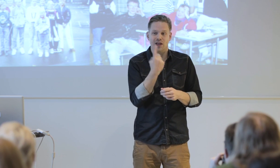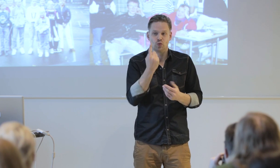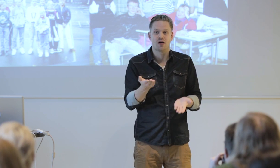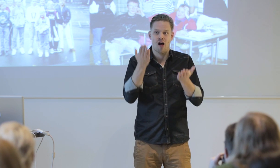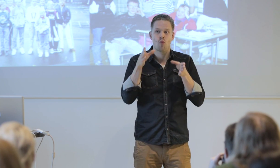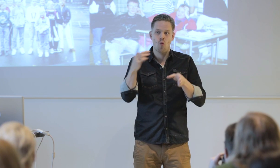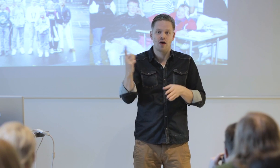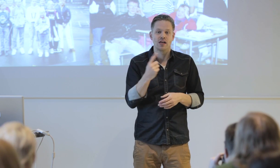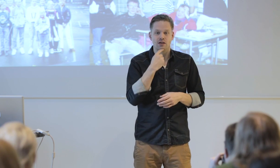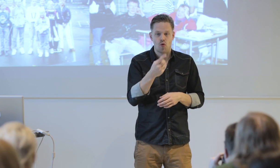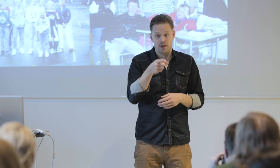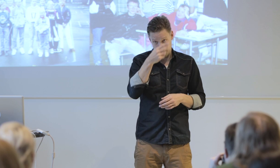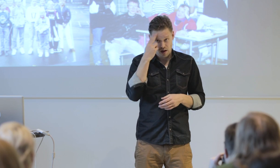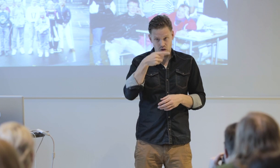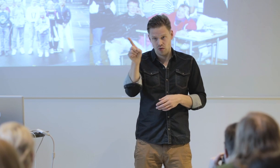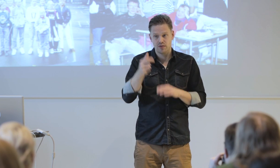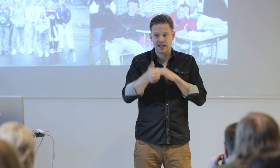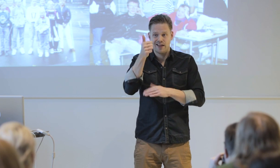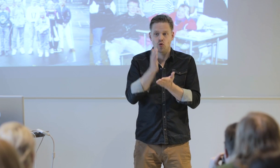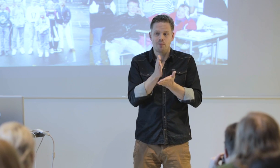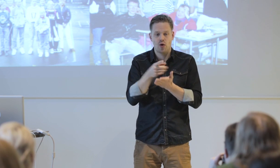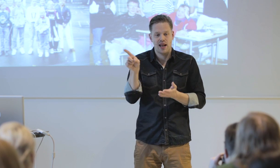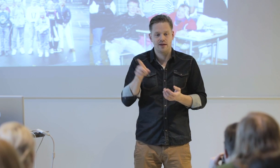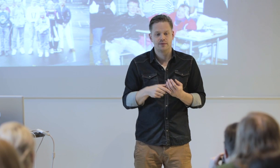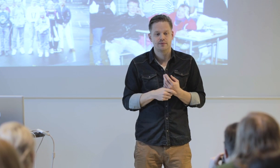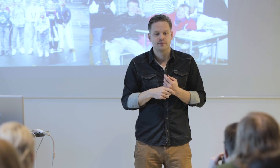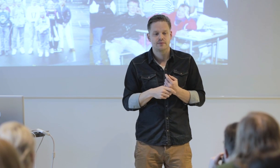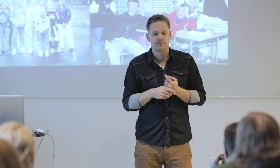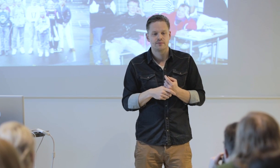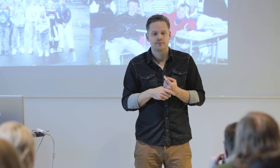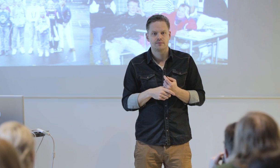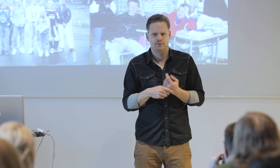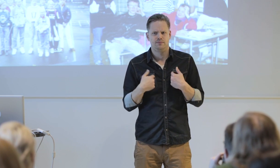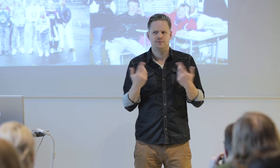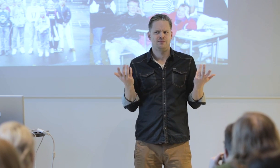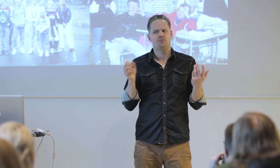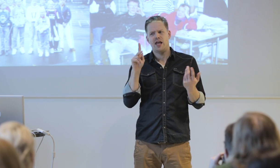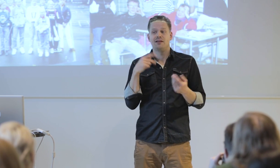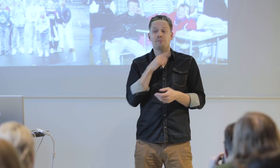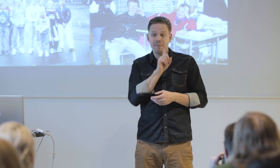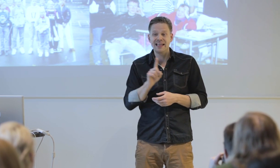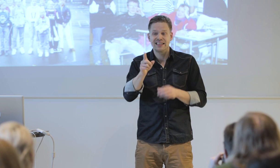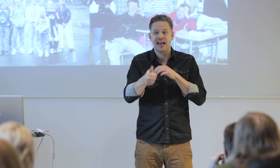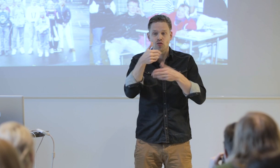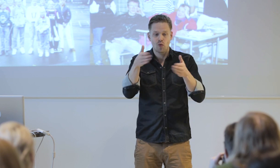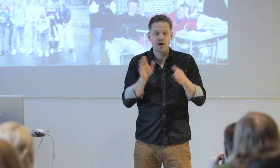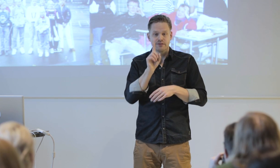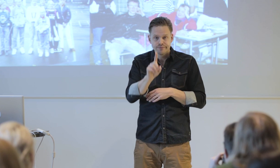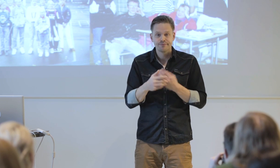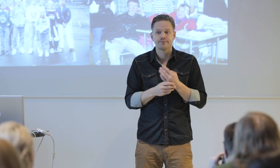my teacher came one morning and said that Marco, you need to go see the principal, and I was like, well, okay. I went to see the